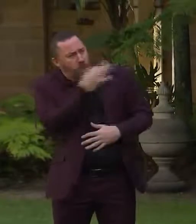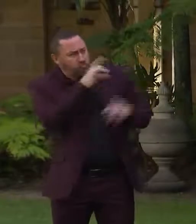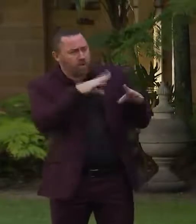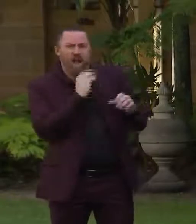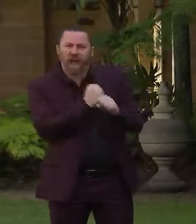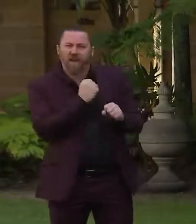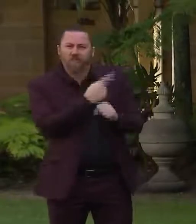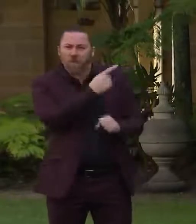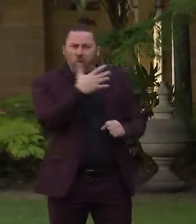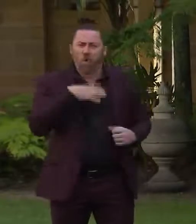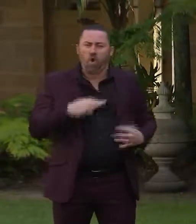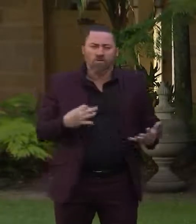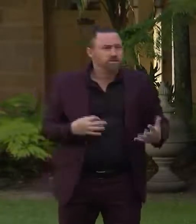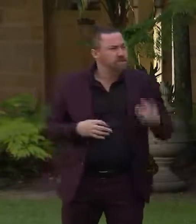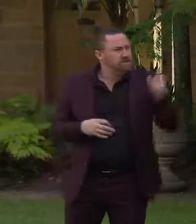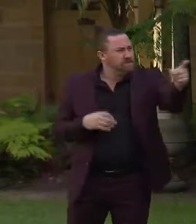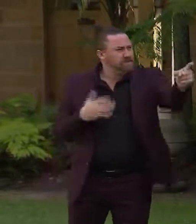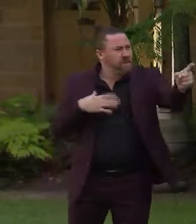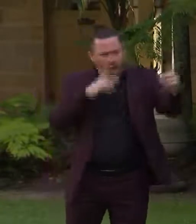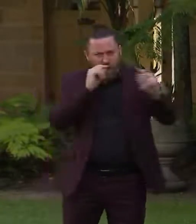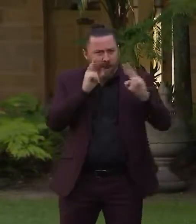government. And